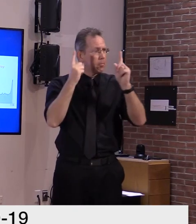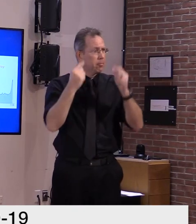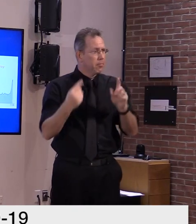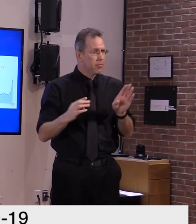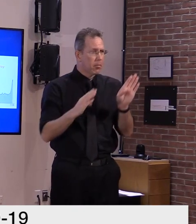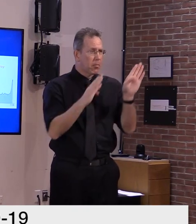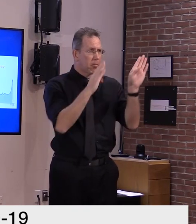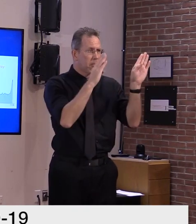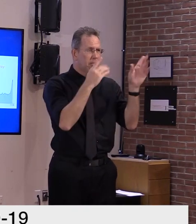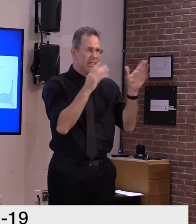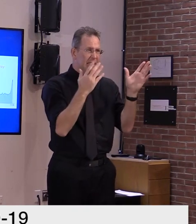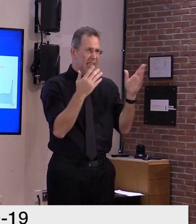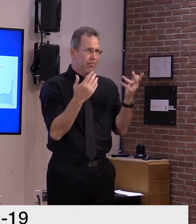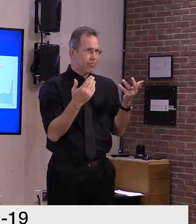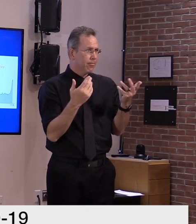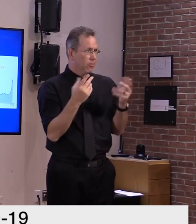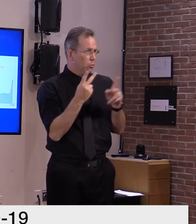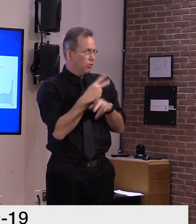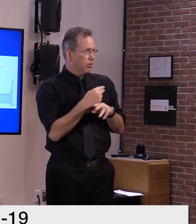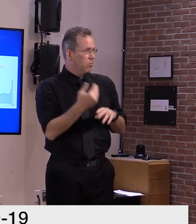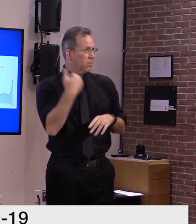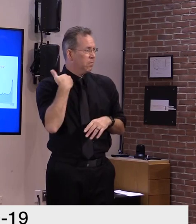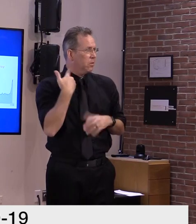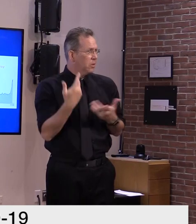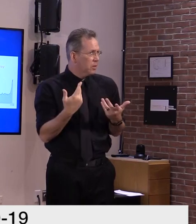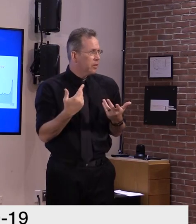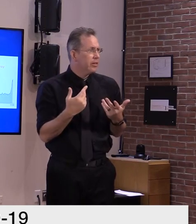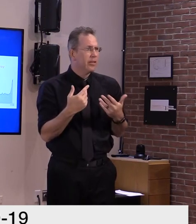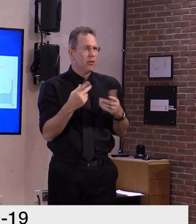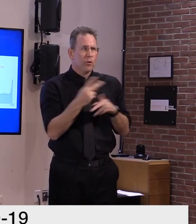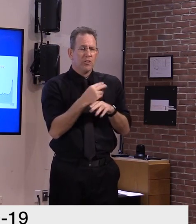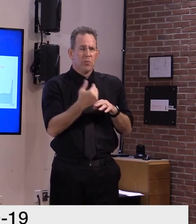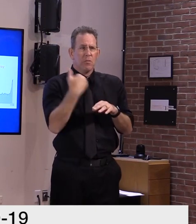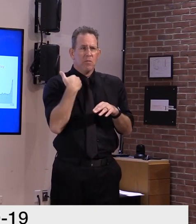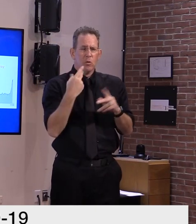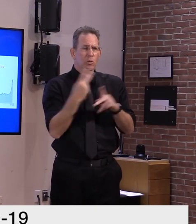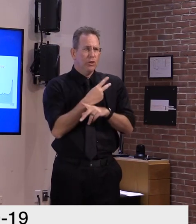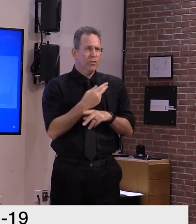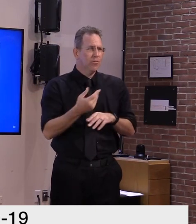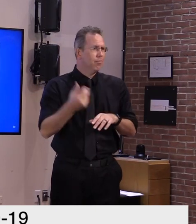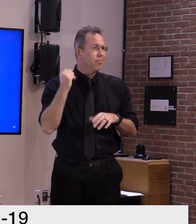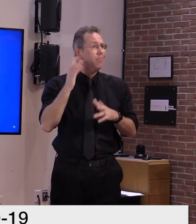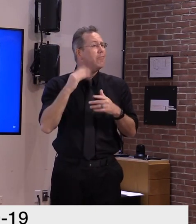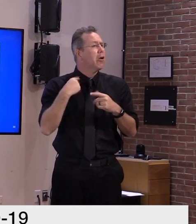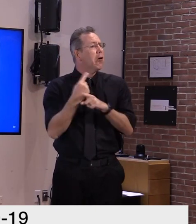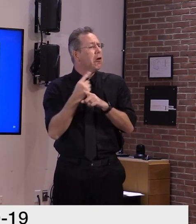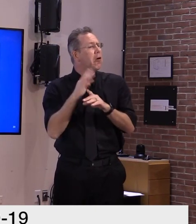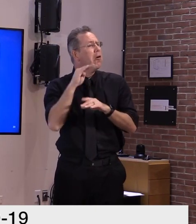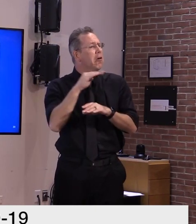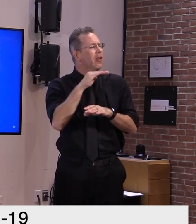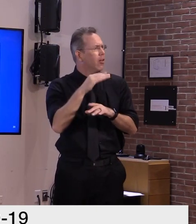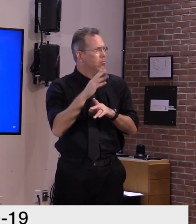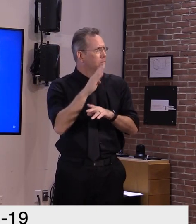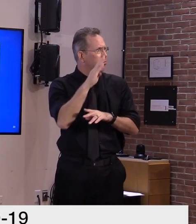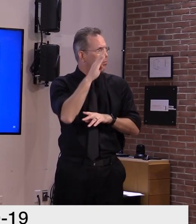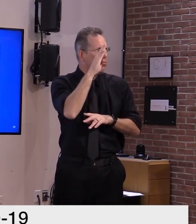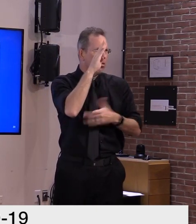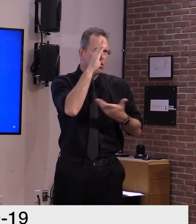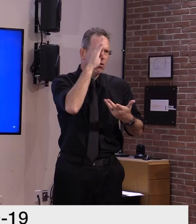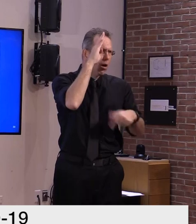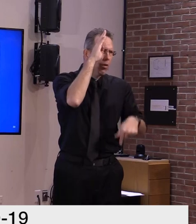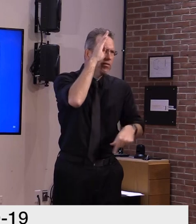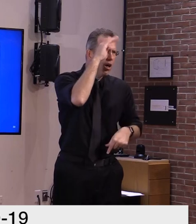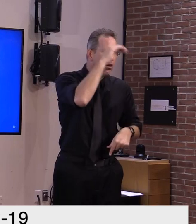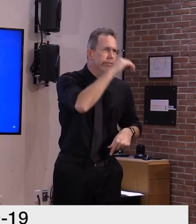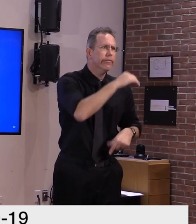did at any other point during the pandemic. So in terms of the Vermont news, this changed our forecast. If you remember